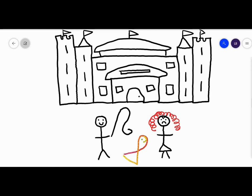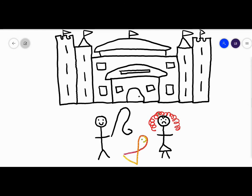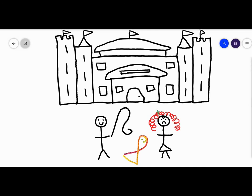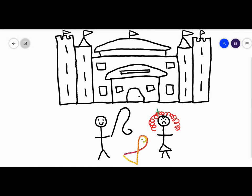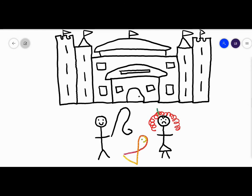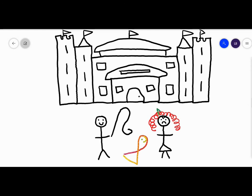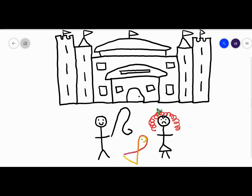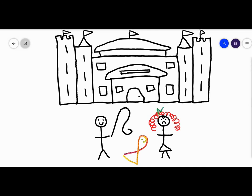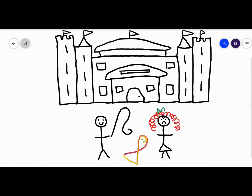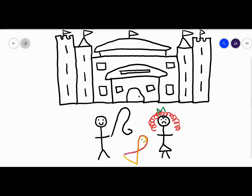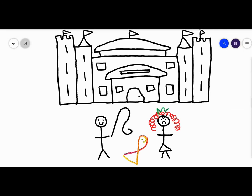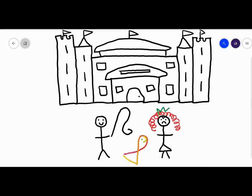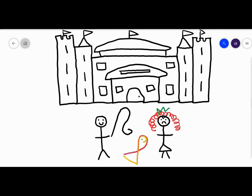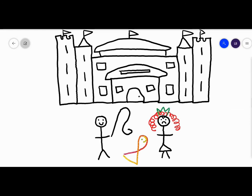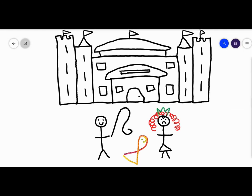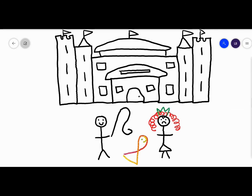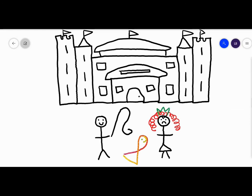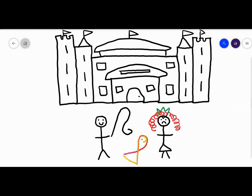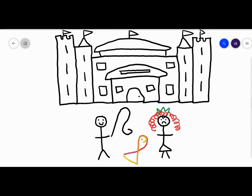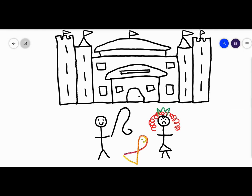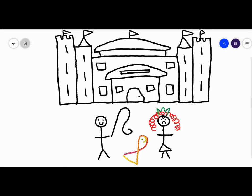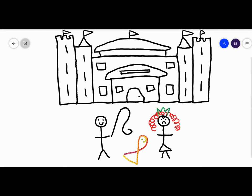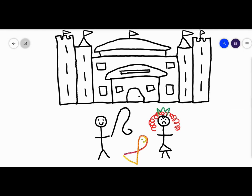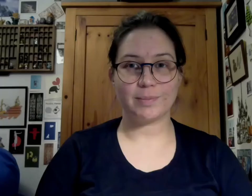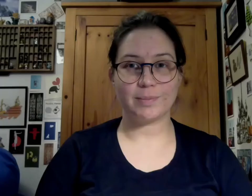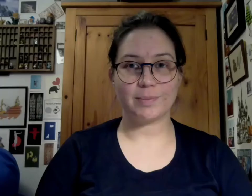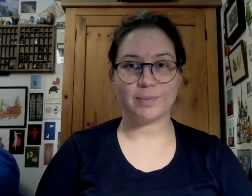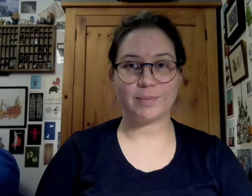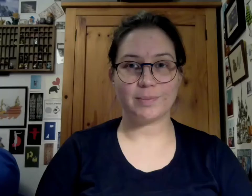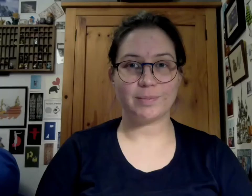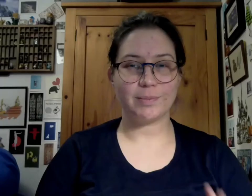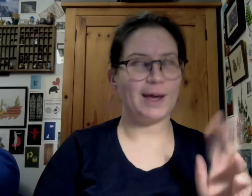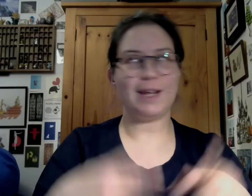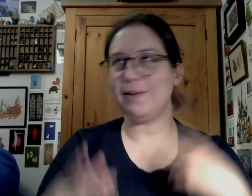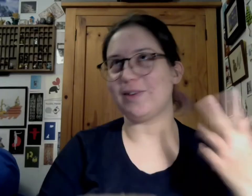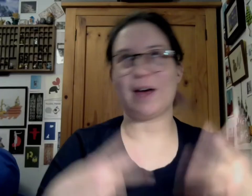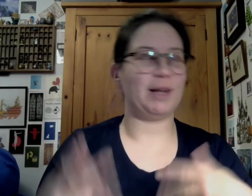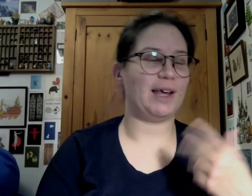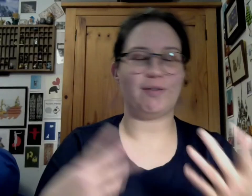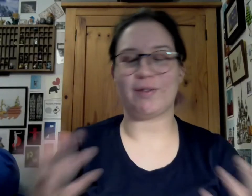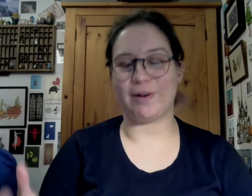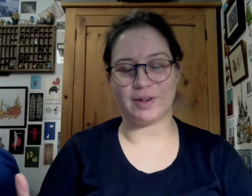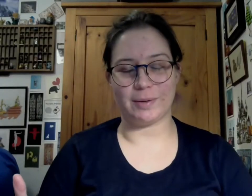her crown. There we go. And they lived happily ever after.